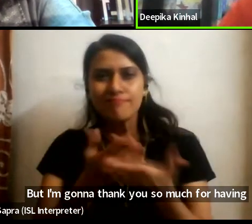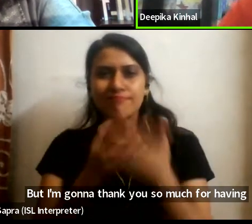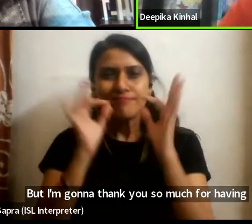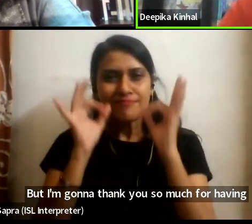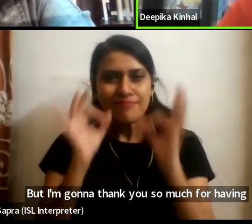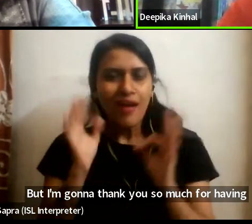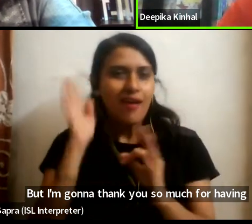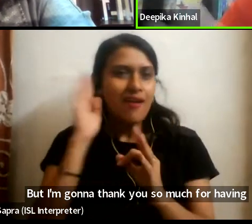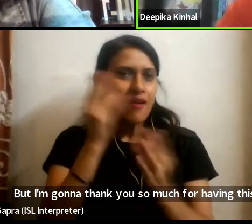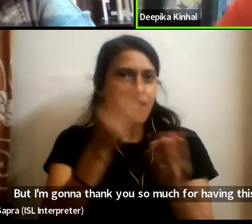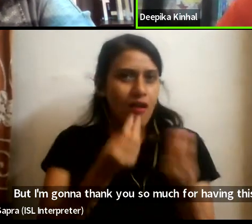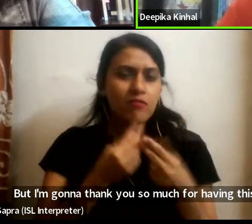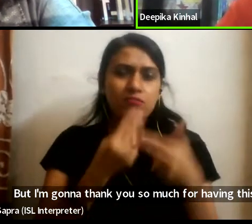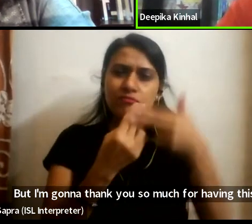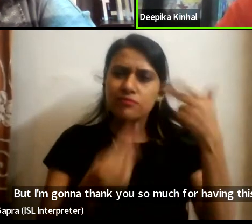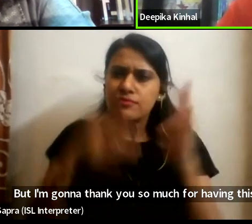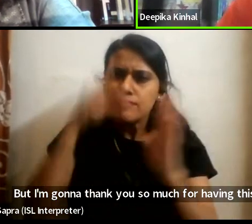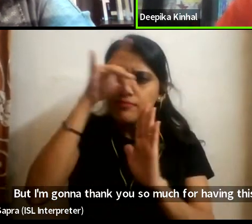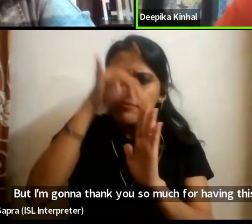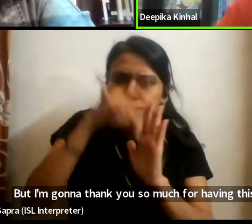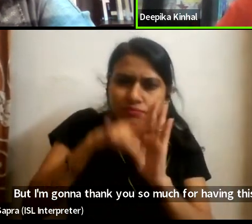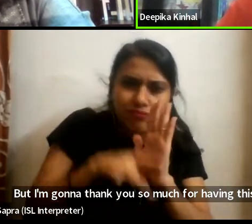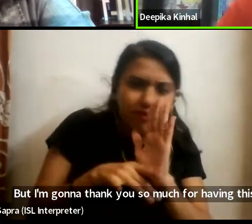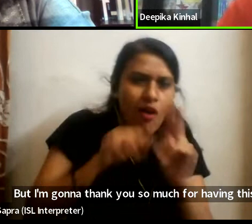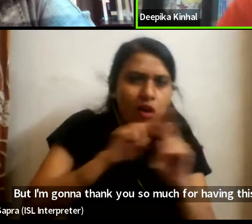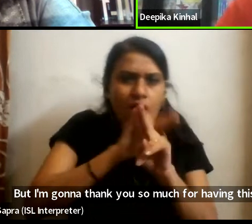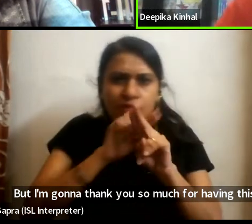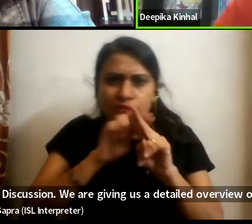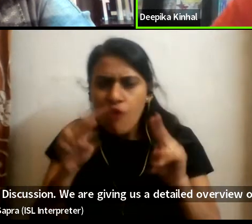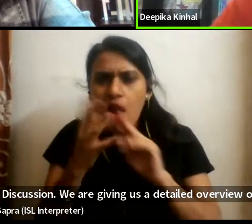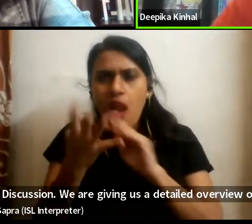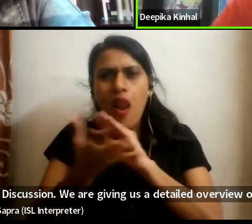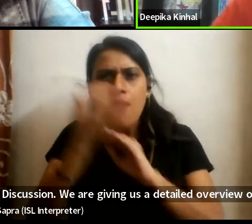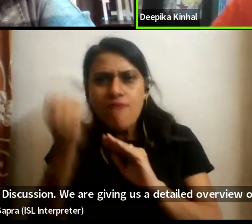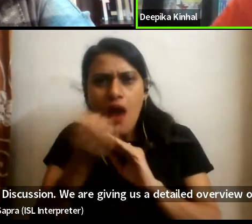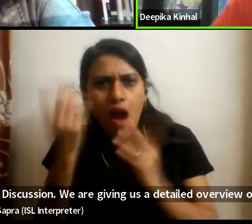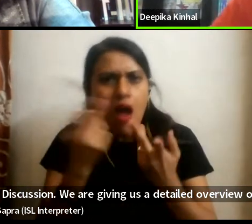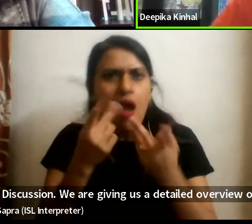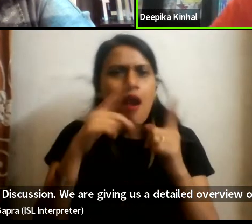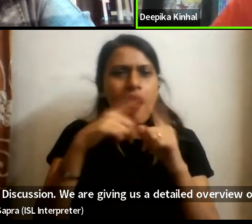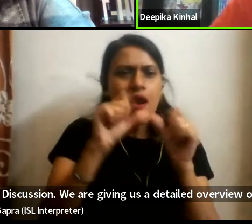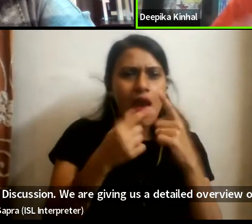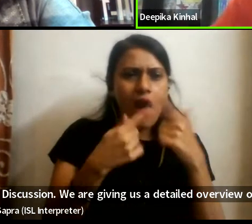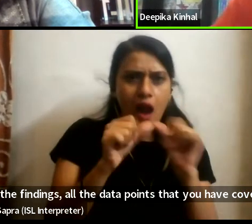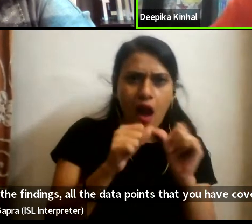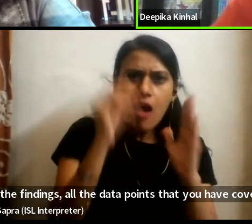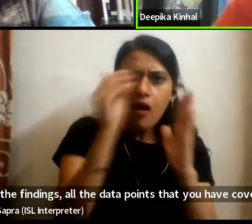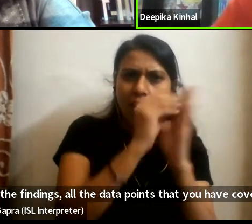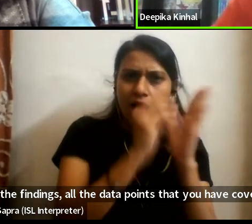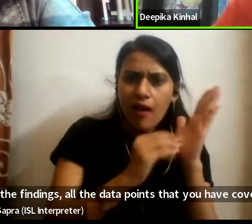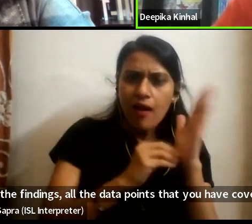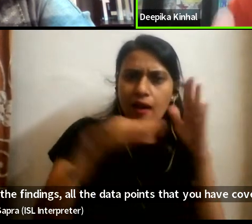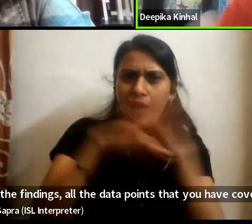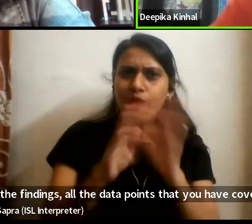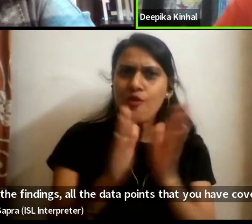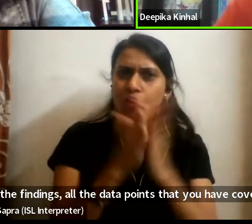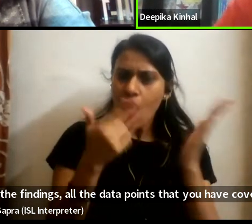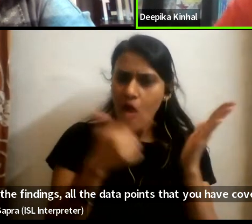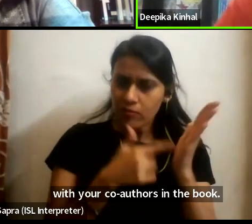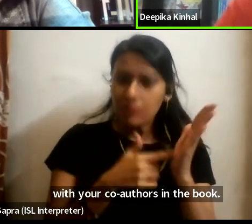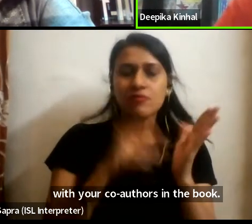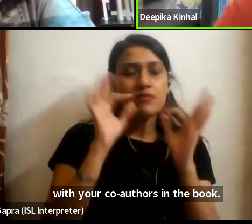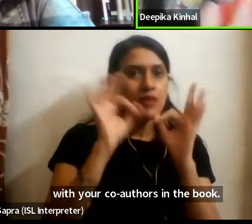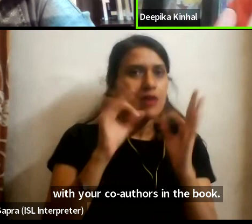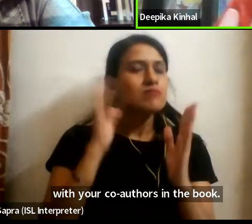us a detailed overview of all the findings, all the data points that you have covered with your co-authors in the book. It was a real pleasure,